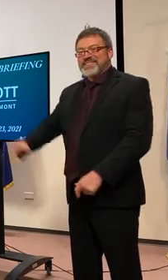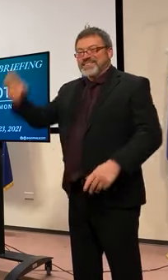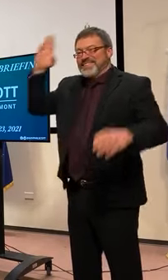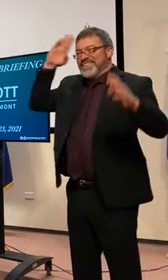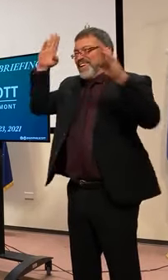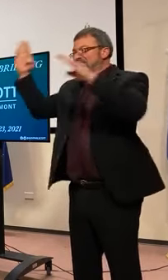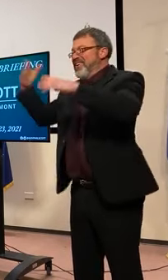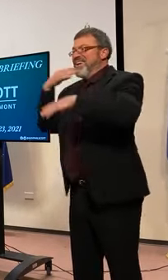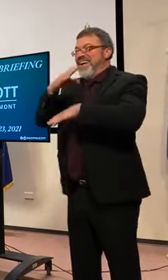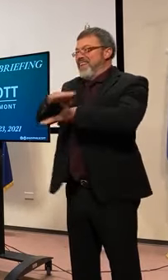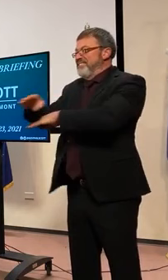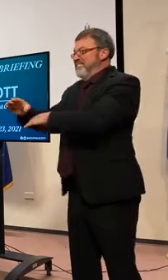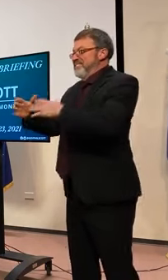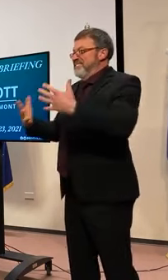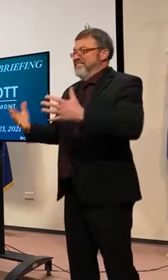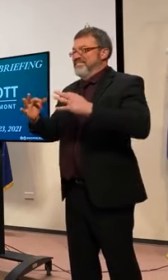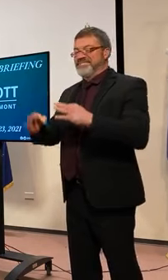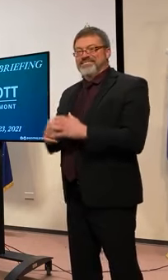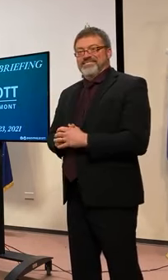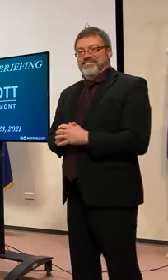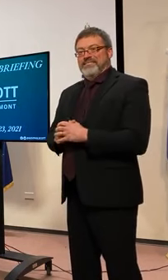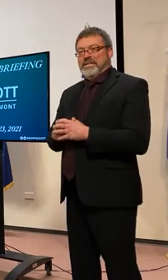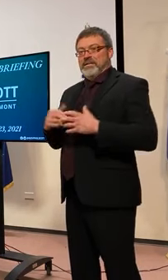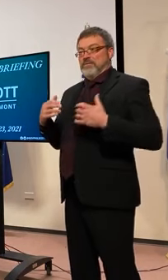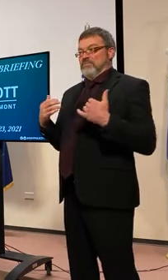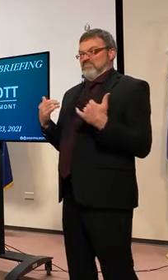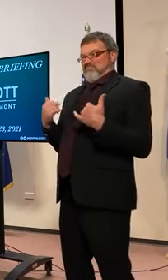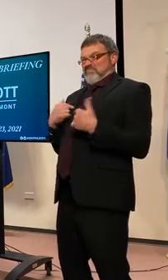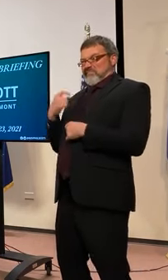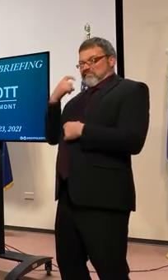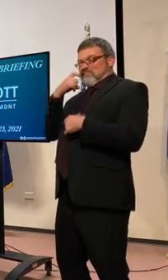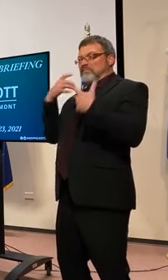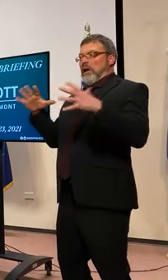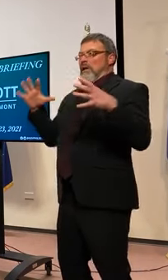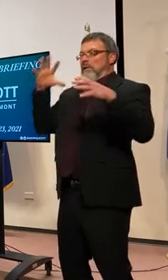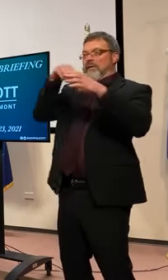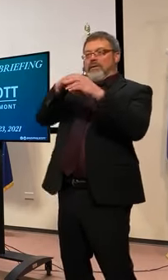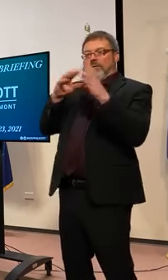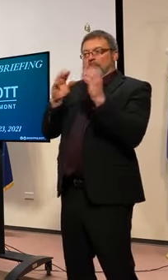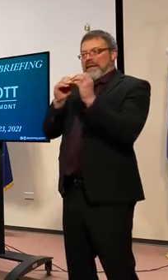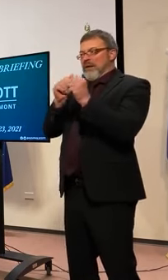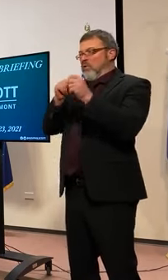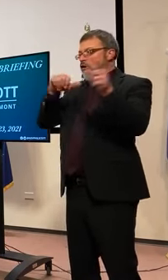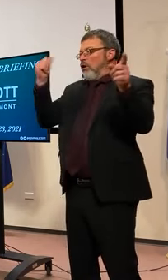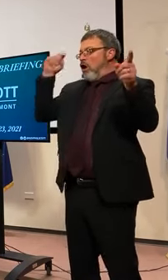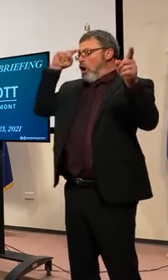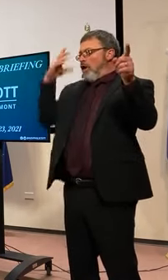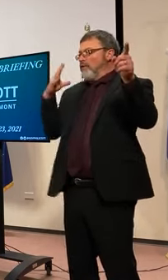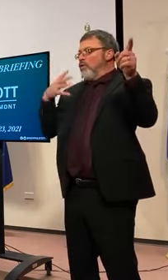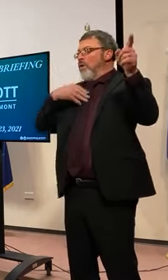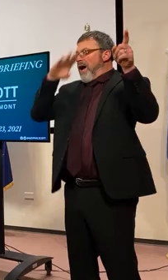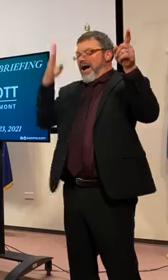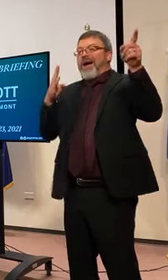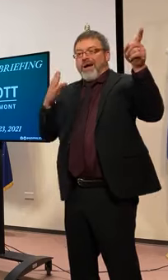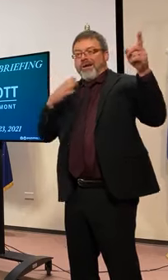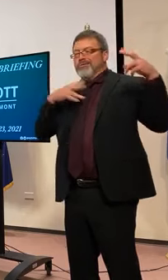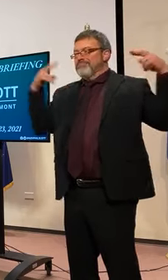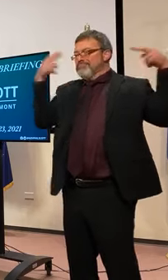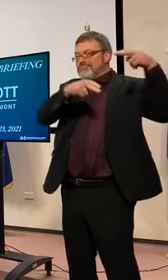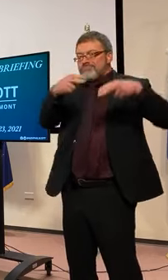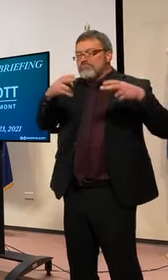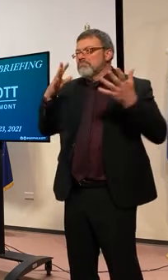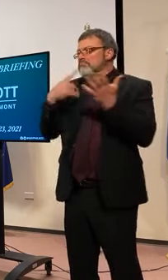Good afternoon, everyone. Just got off the phone with fellow governors in the White House, and here's what we heard.